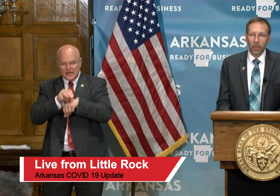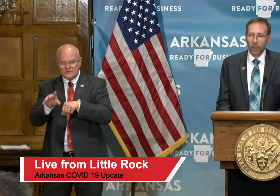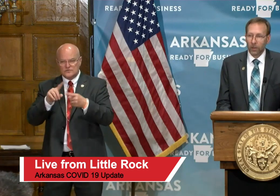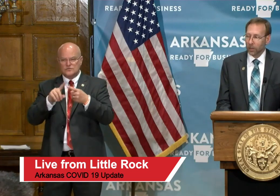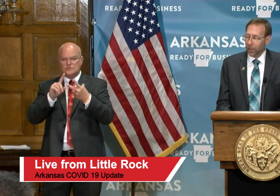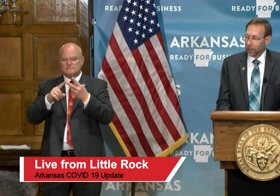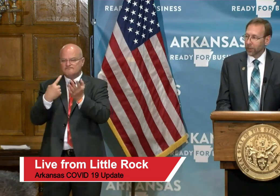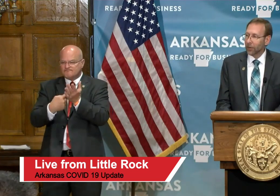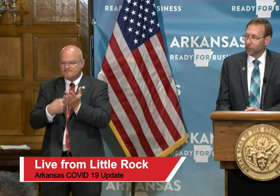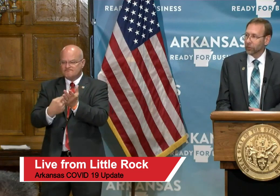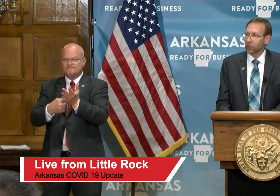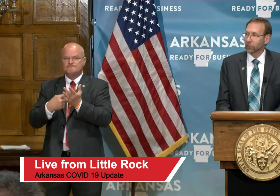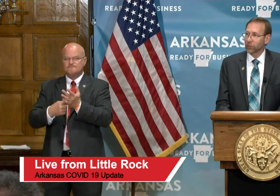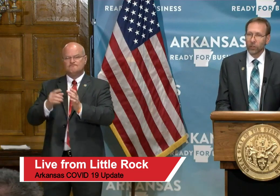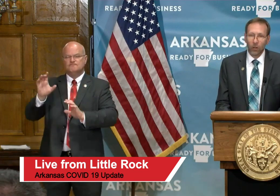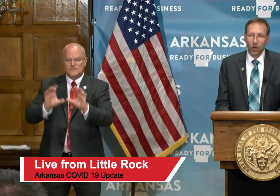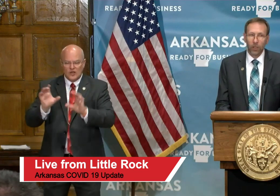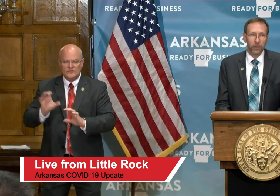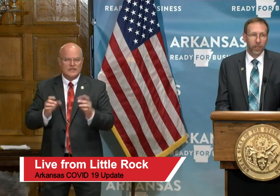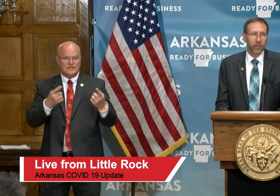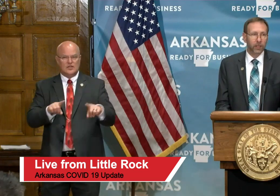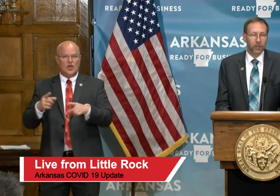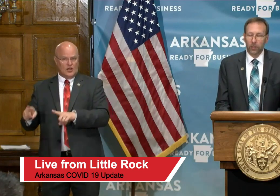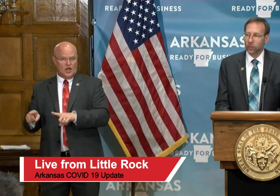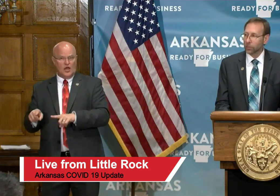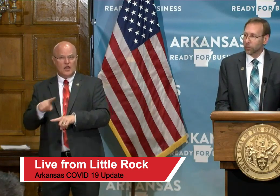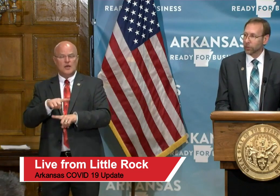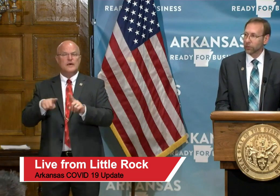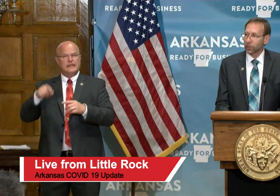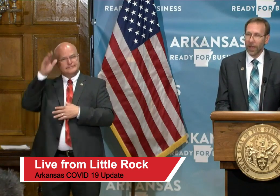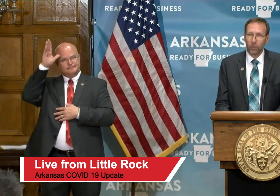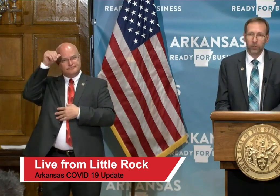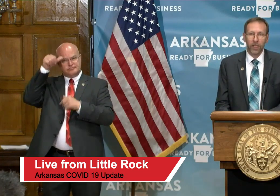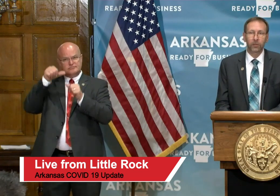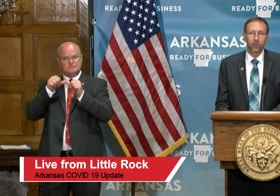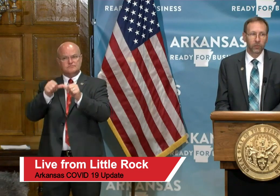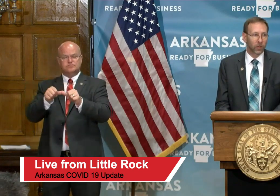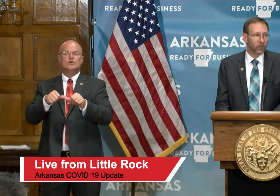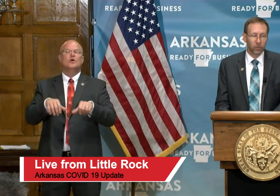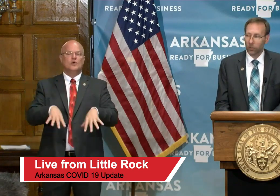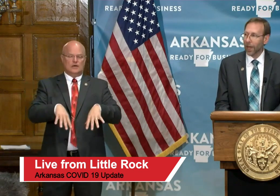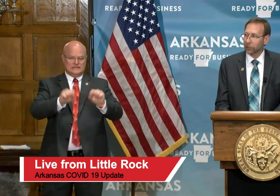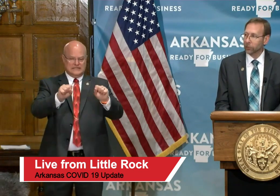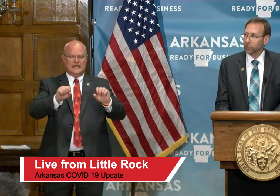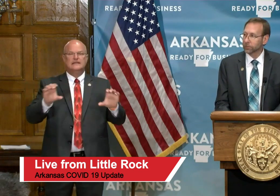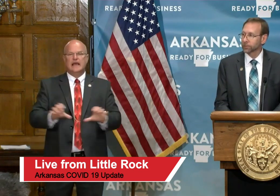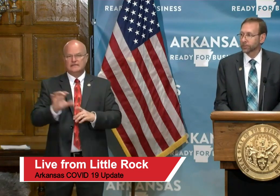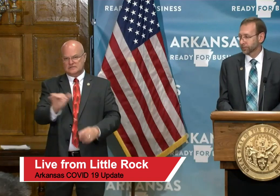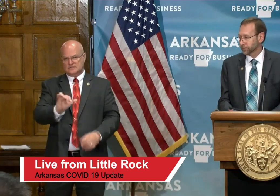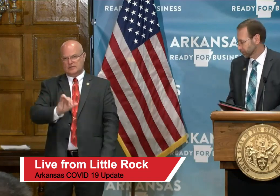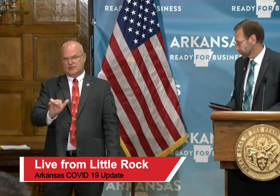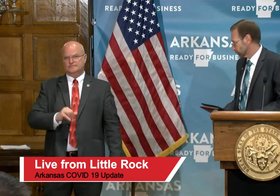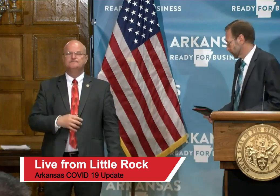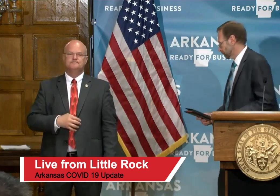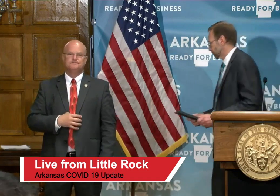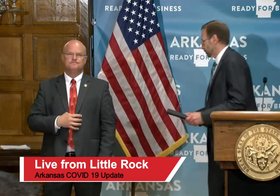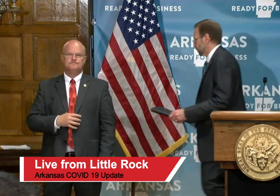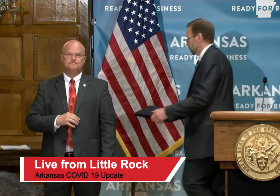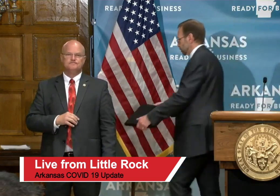and conversations had gone on and they continue to persist in that, we would take a similar action.